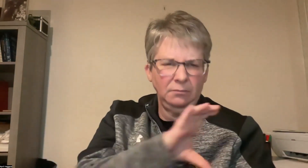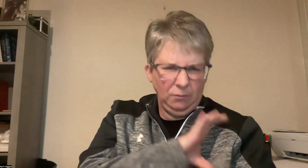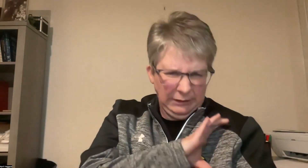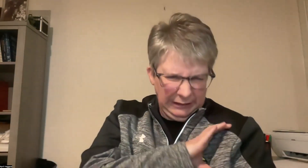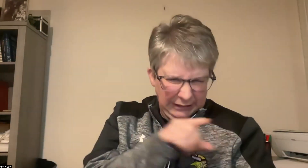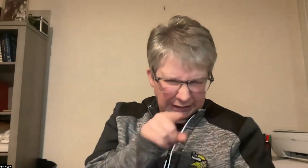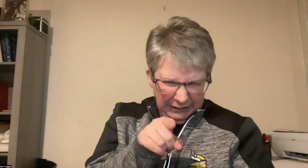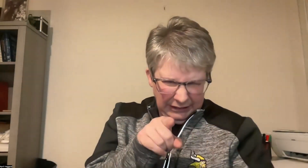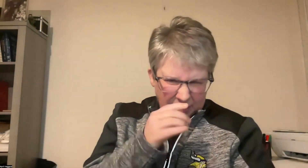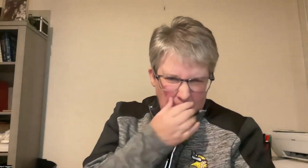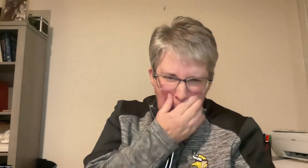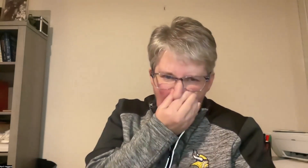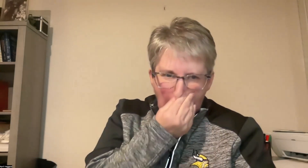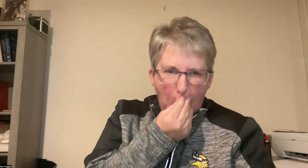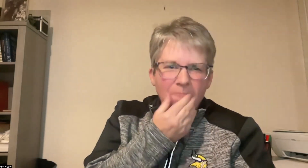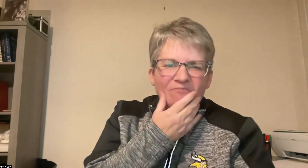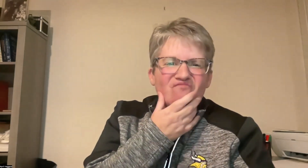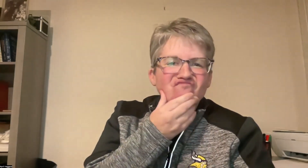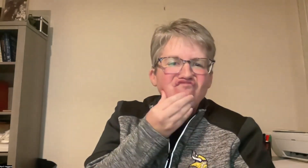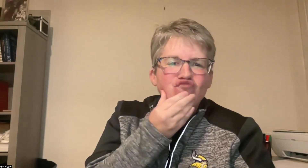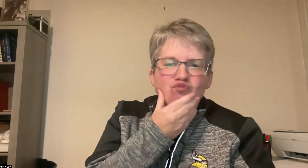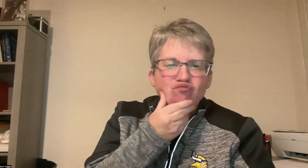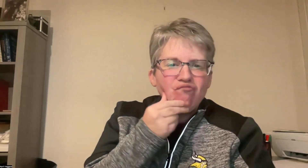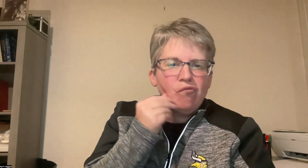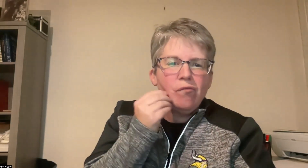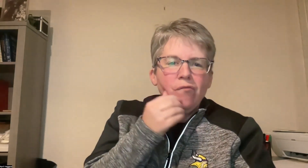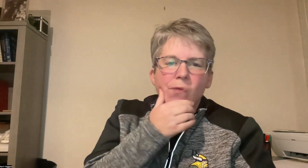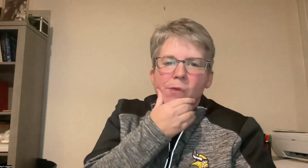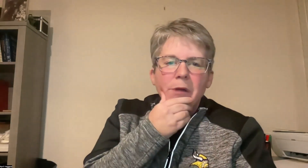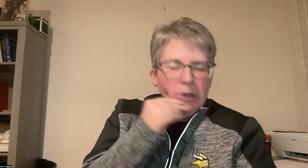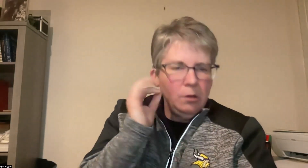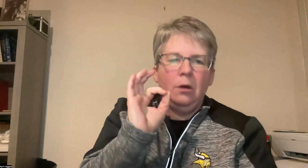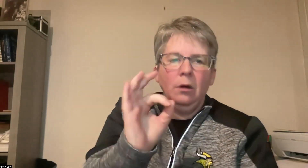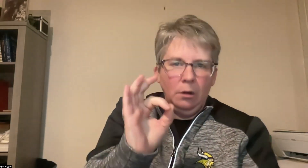Nice job, ladies. Thank But you. it was tough.